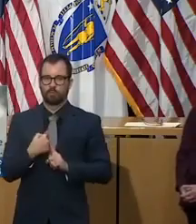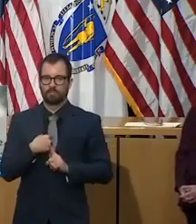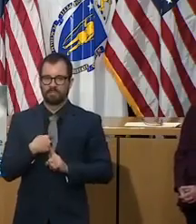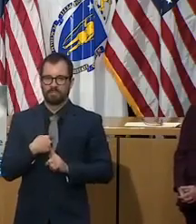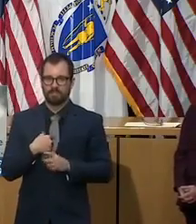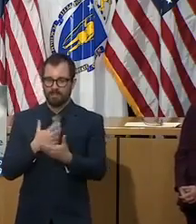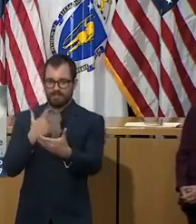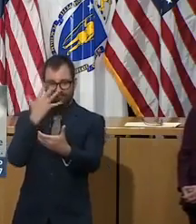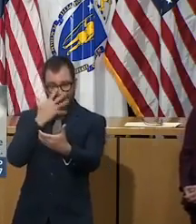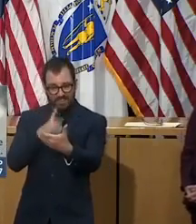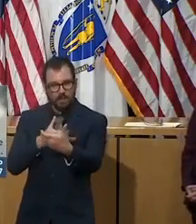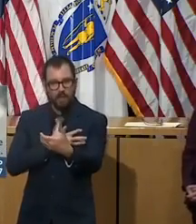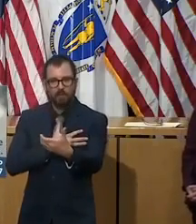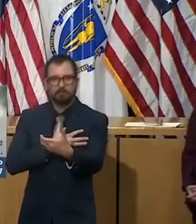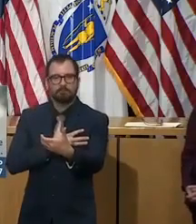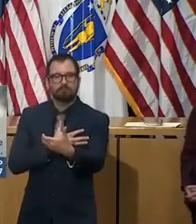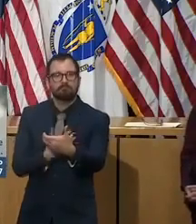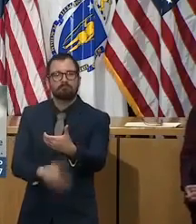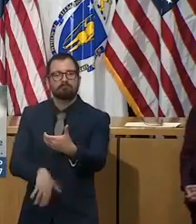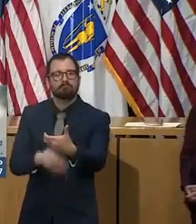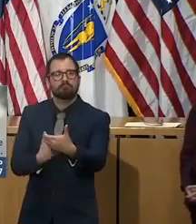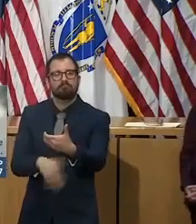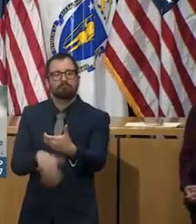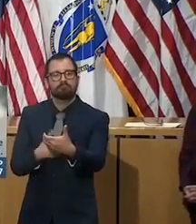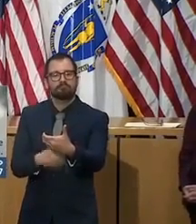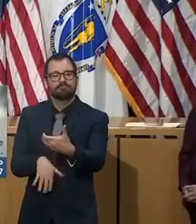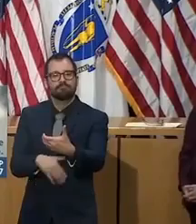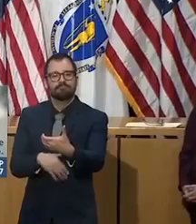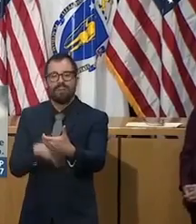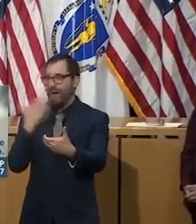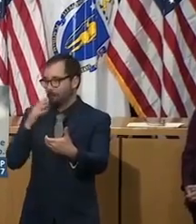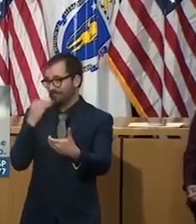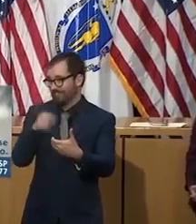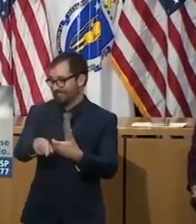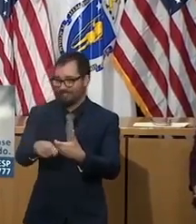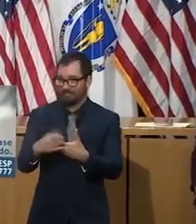my daughter's face or my wife's face, but